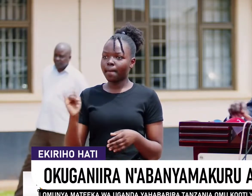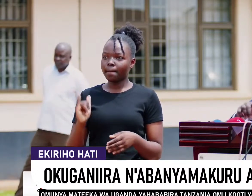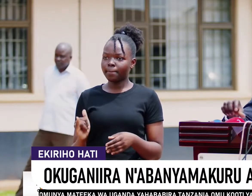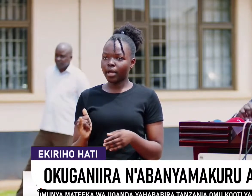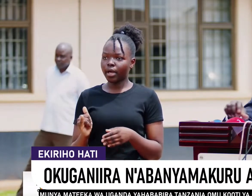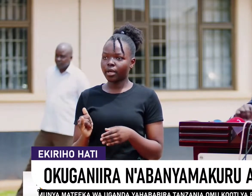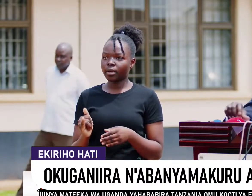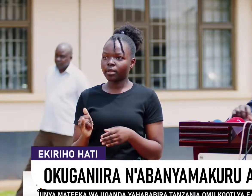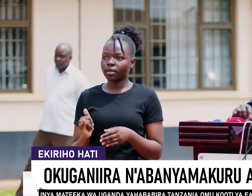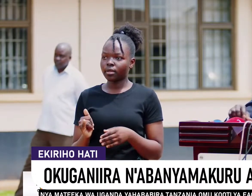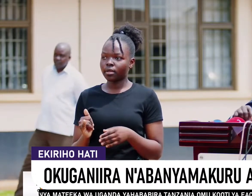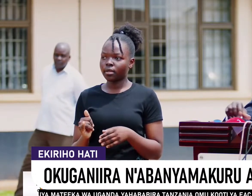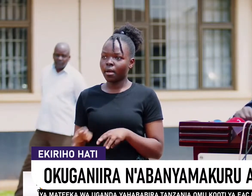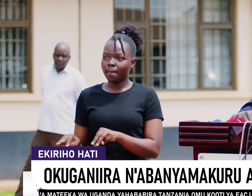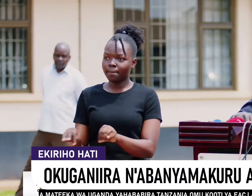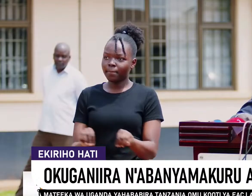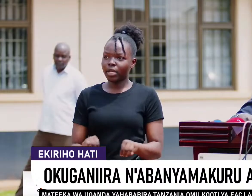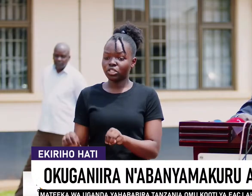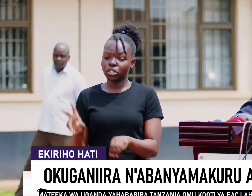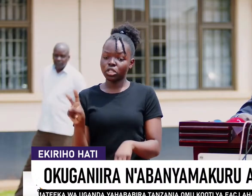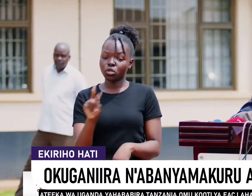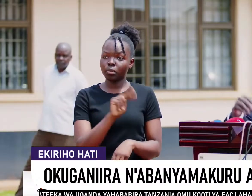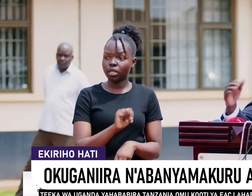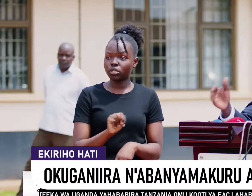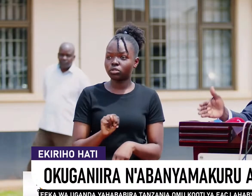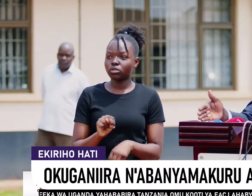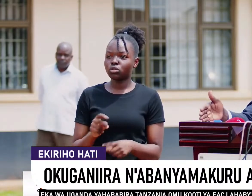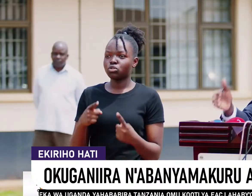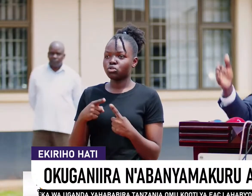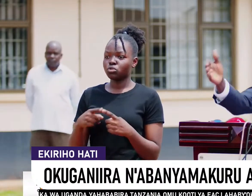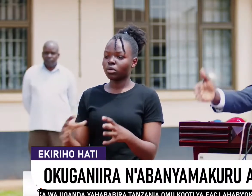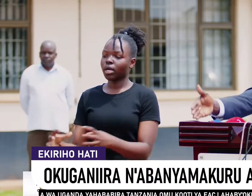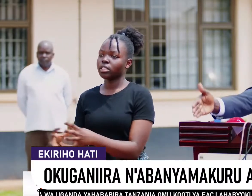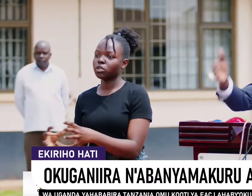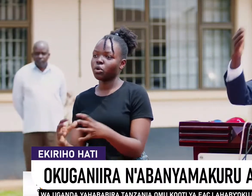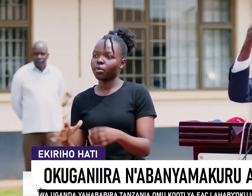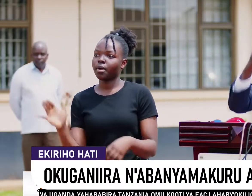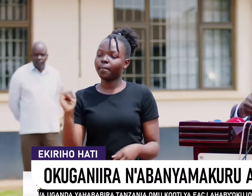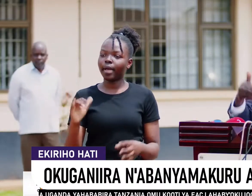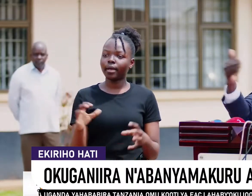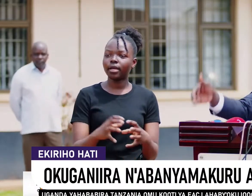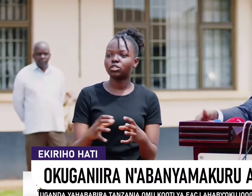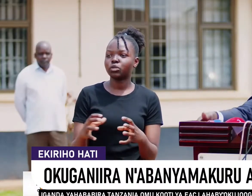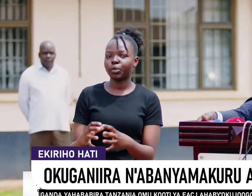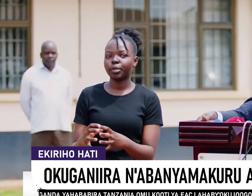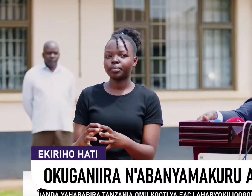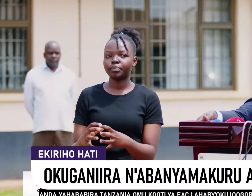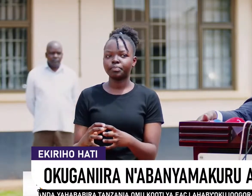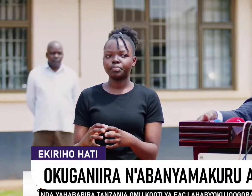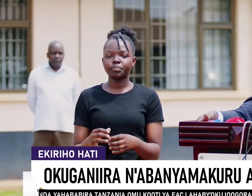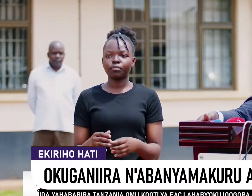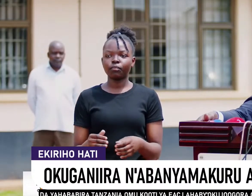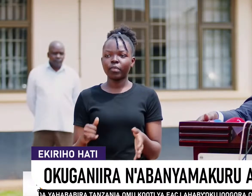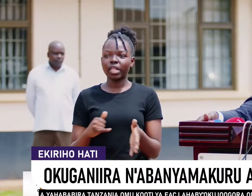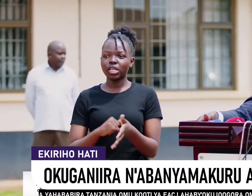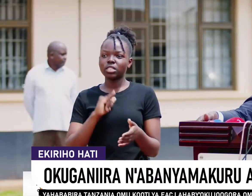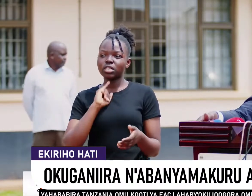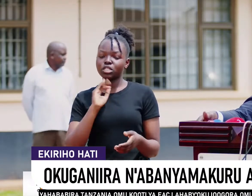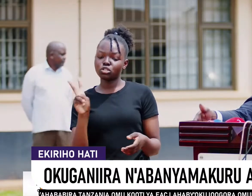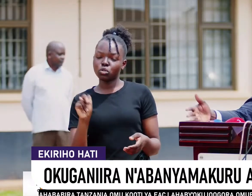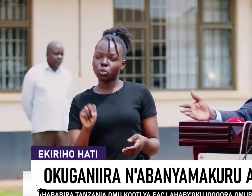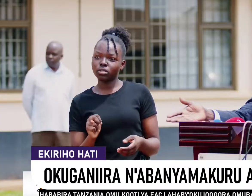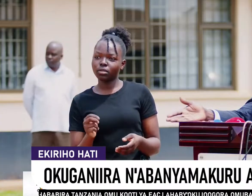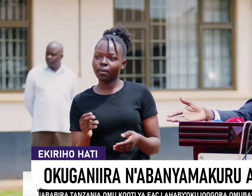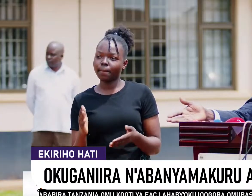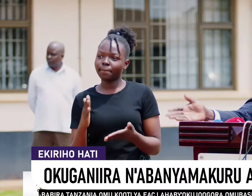appropriately synchronizing the nominations category by category. So it's not because we are